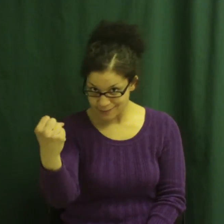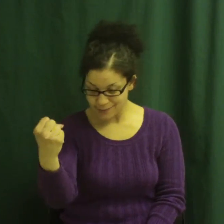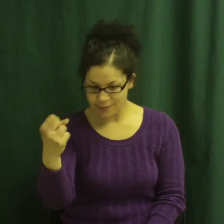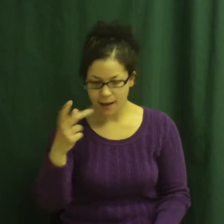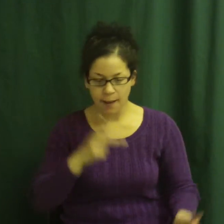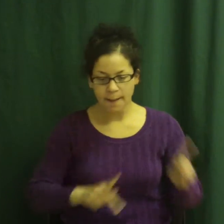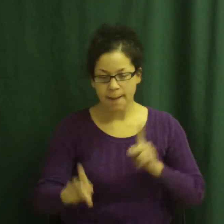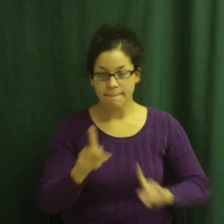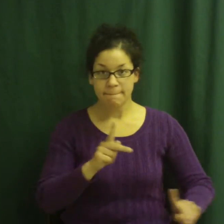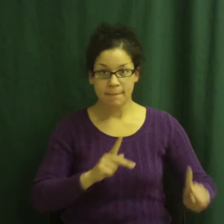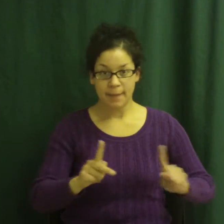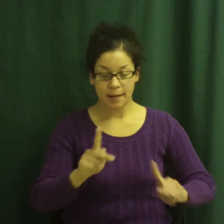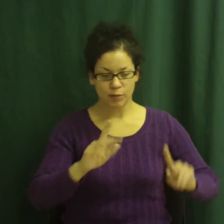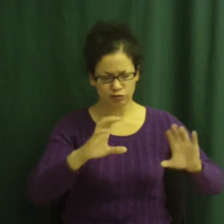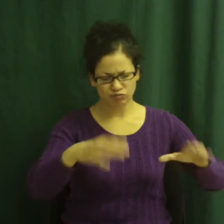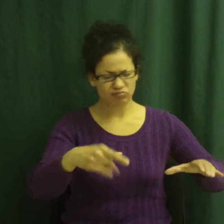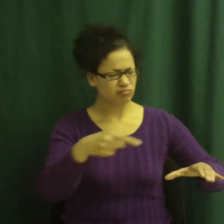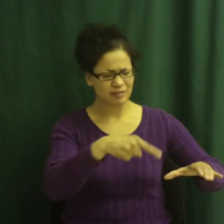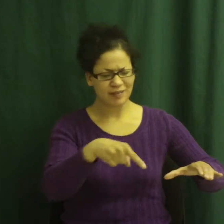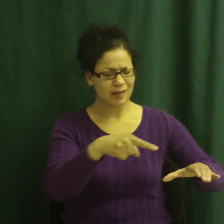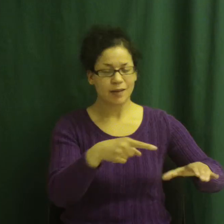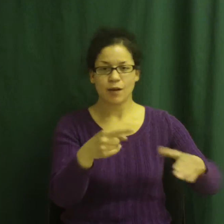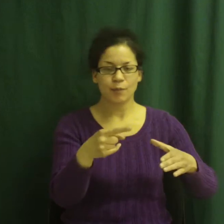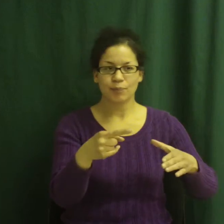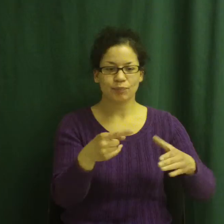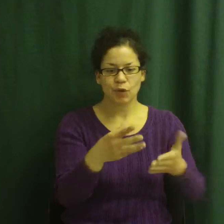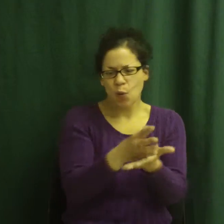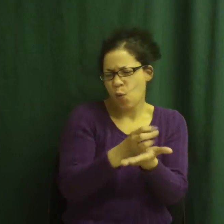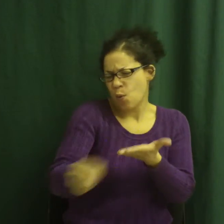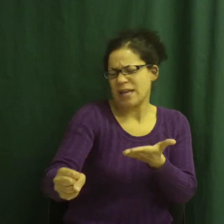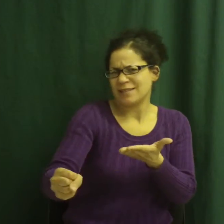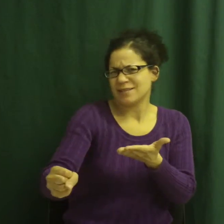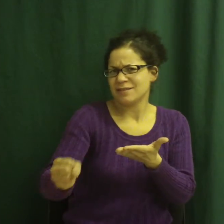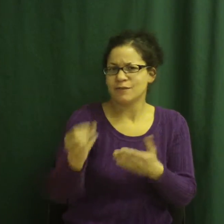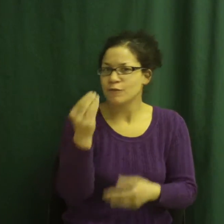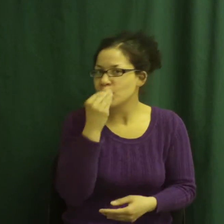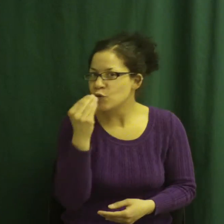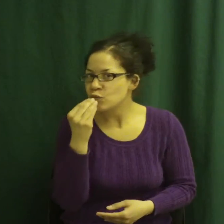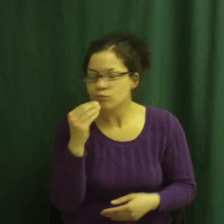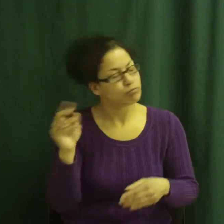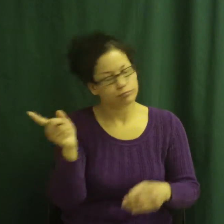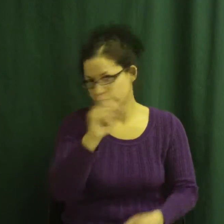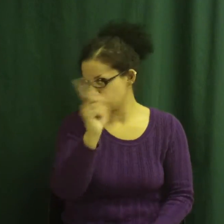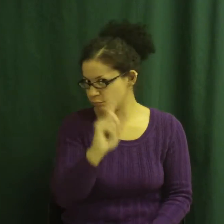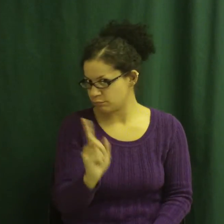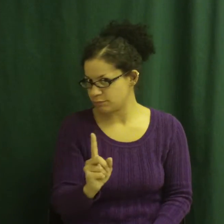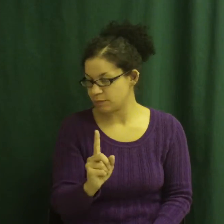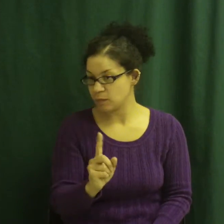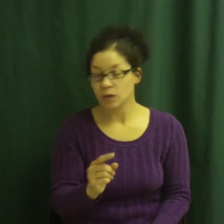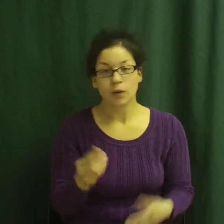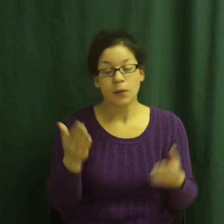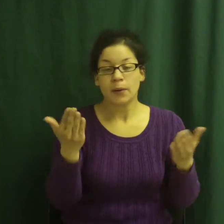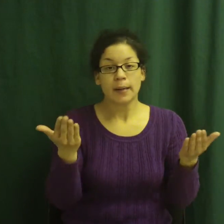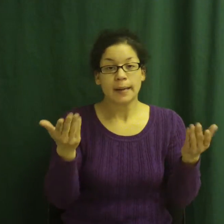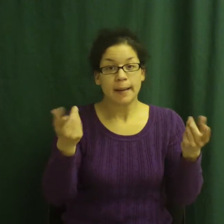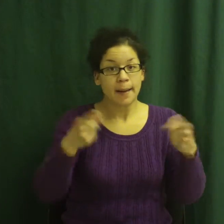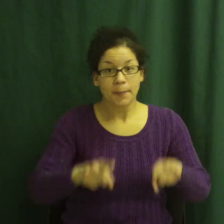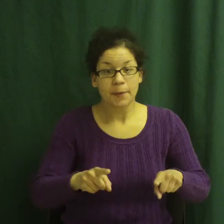put leftovers, such as meat, potatoes, and vegetables